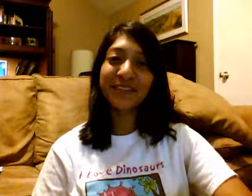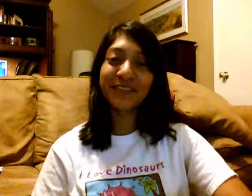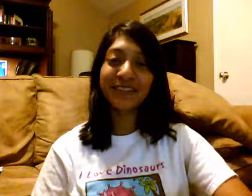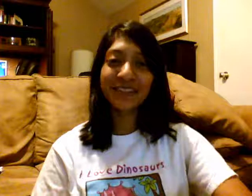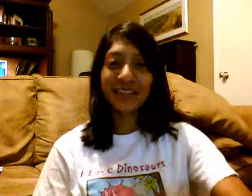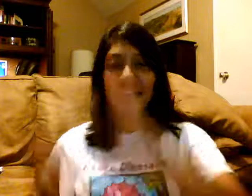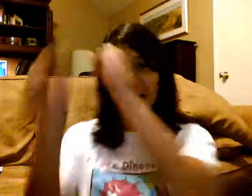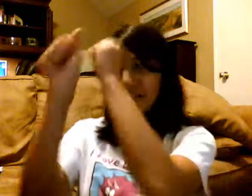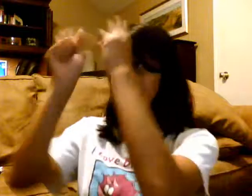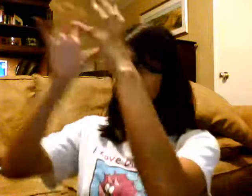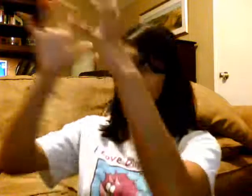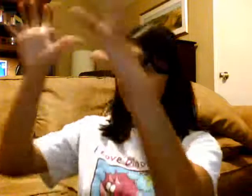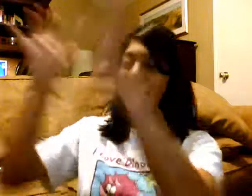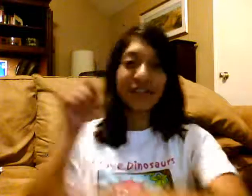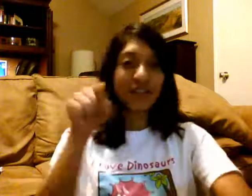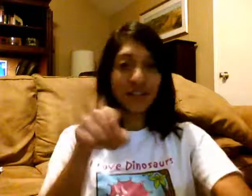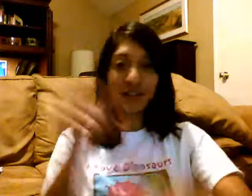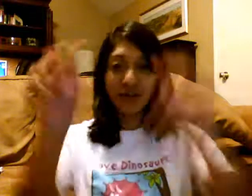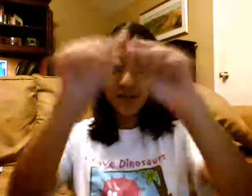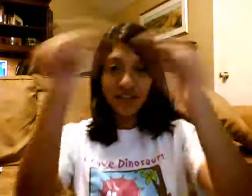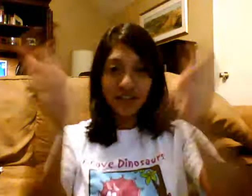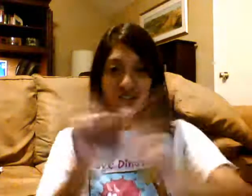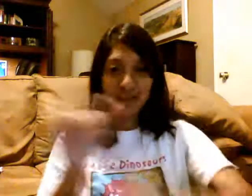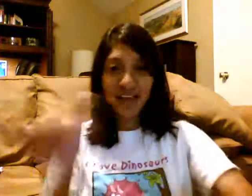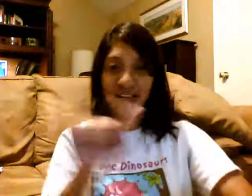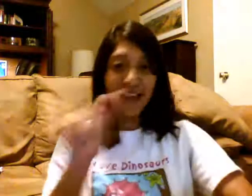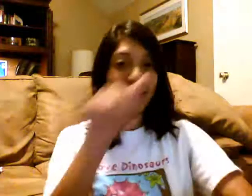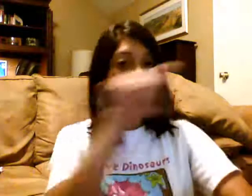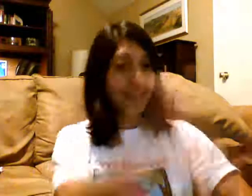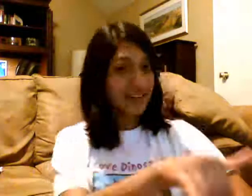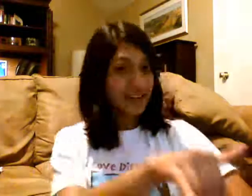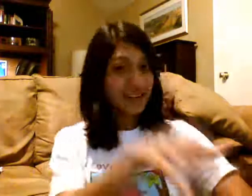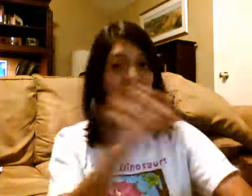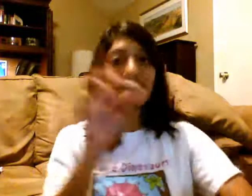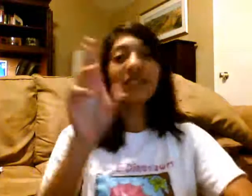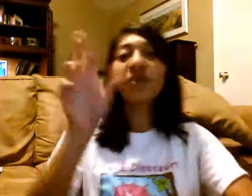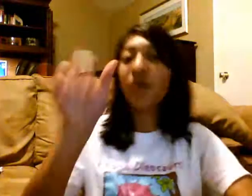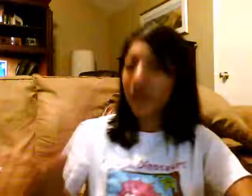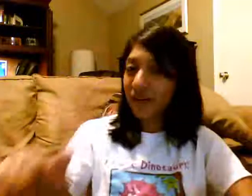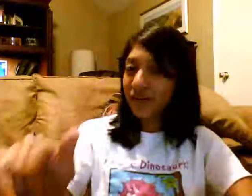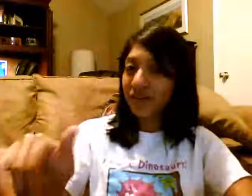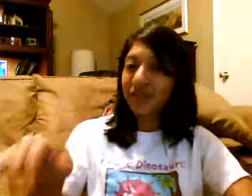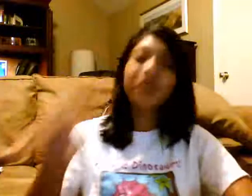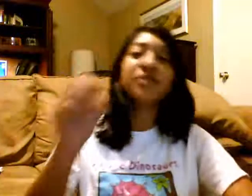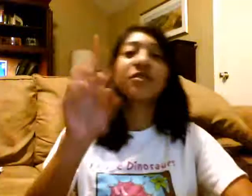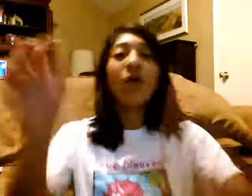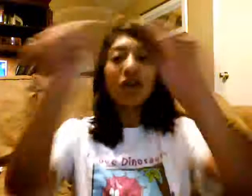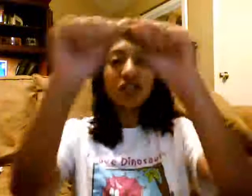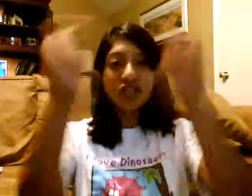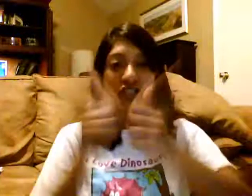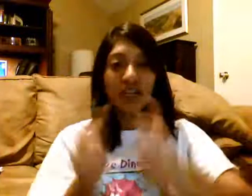Suppose you were shaped by these, or those, or shaped like a blog,